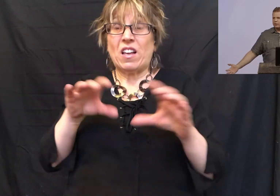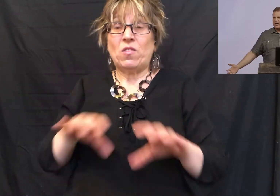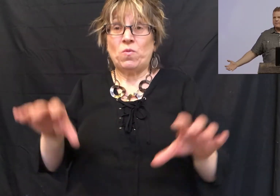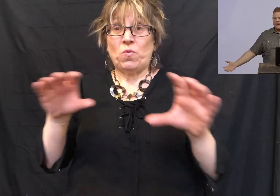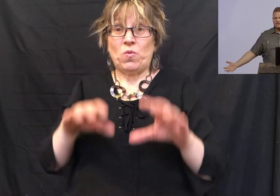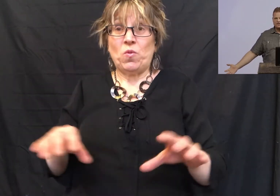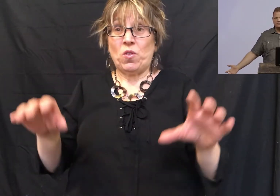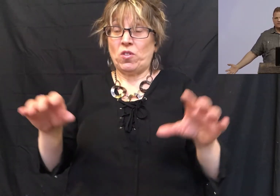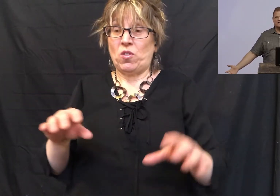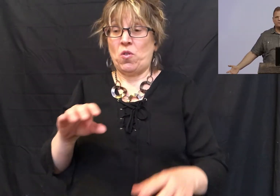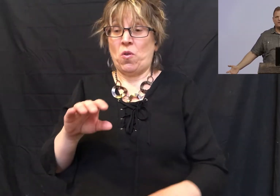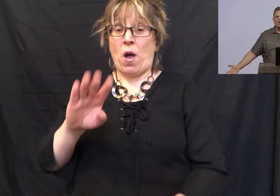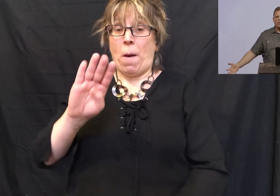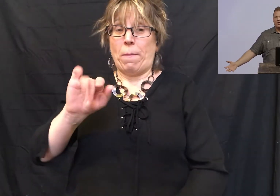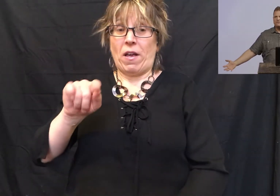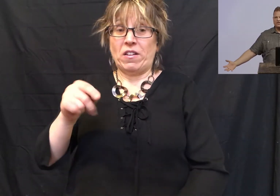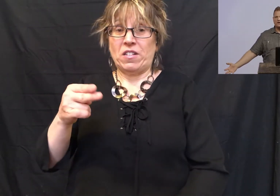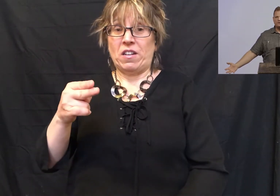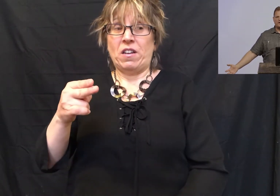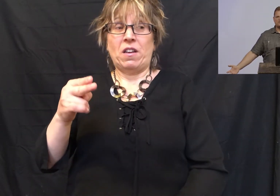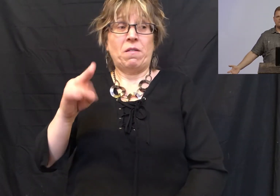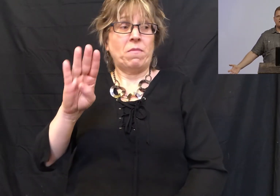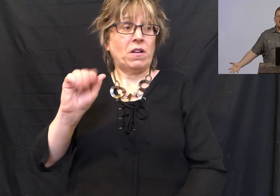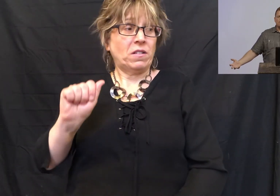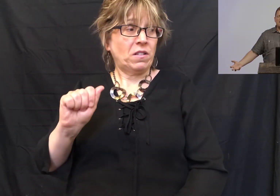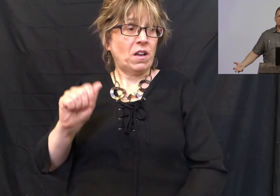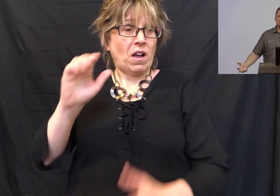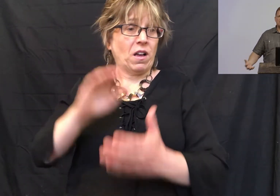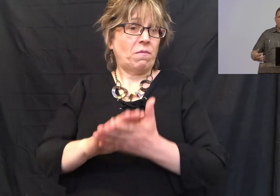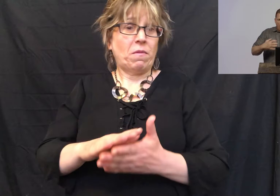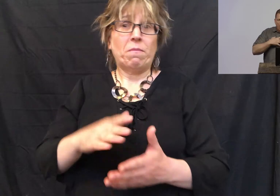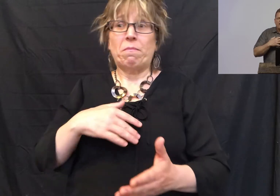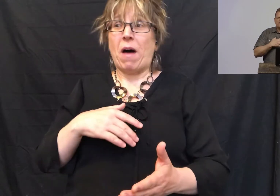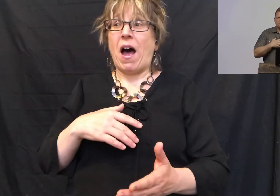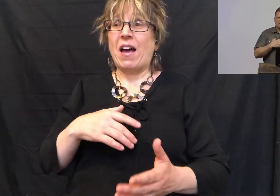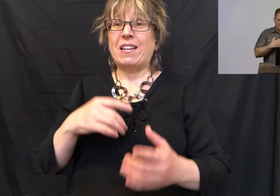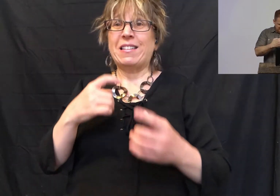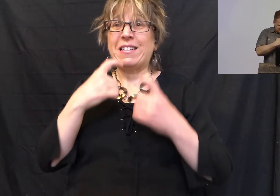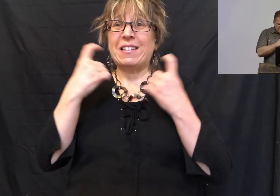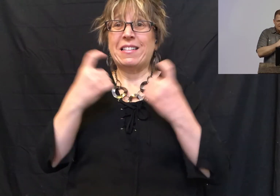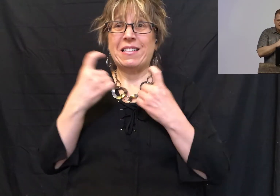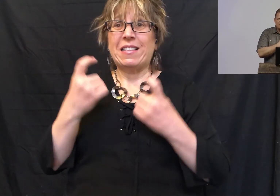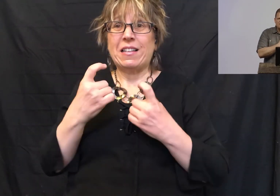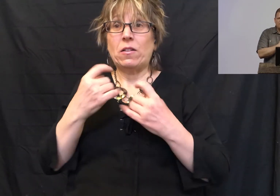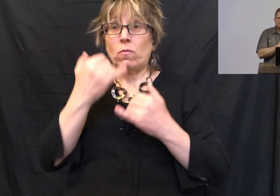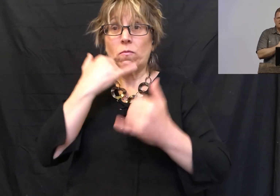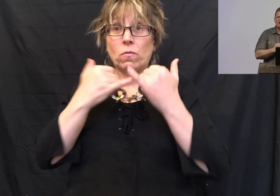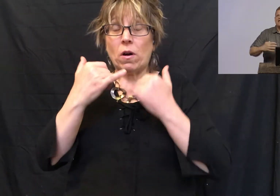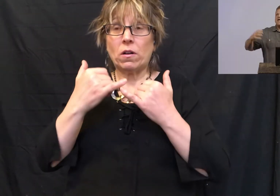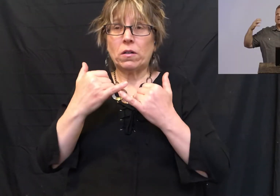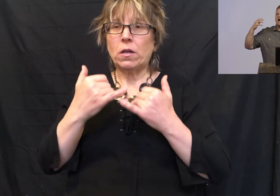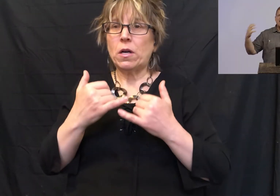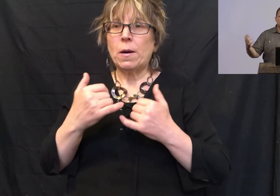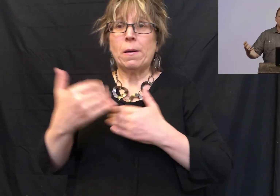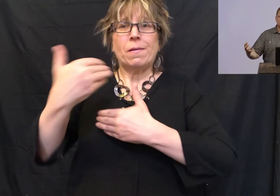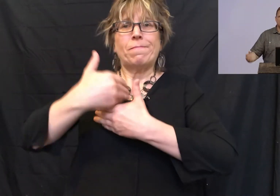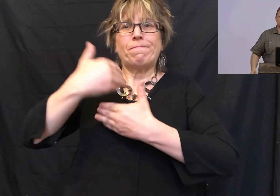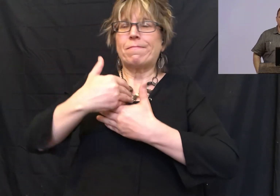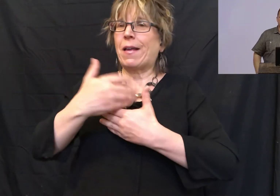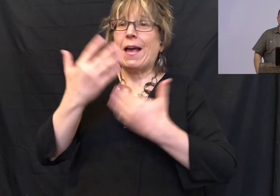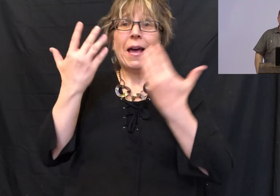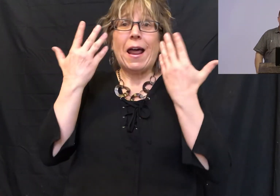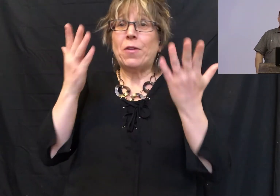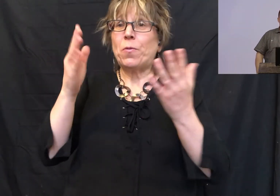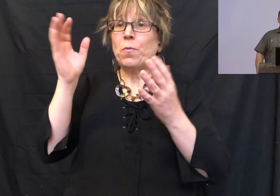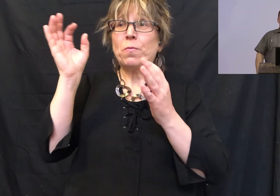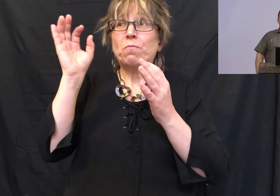to Uriah, Bathsheba's husband, what I've done with Bathsheba, my sin haunts me. It's down deep inside, and I don't know how to deal